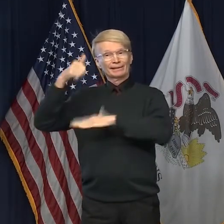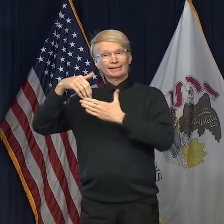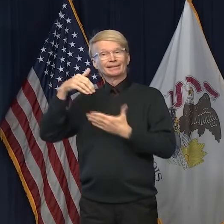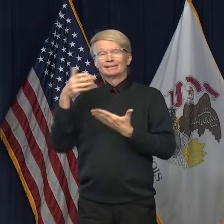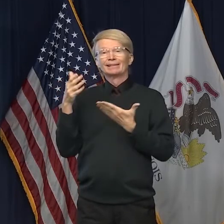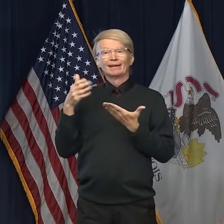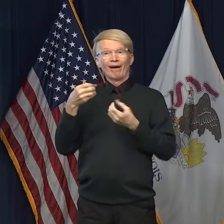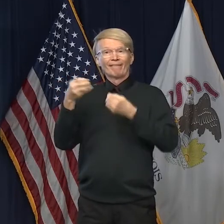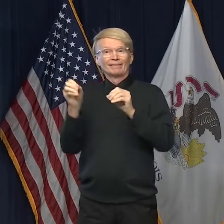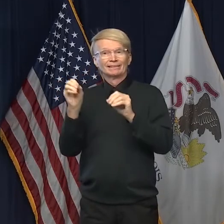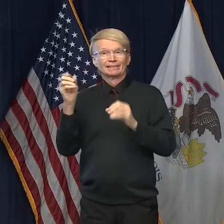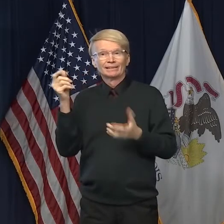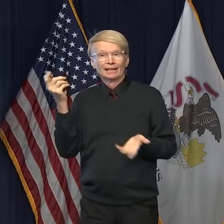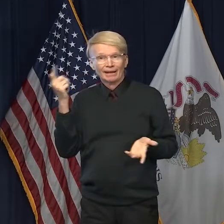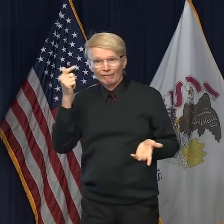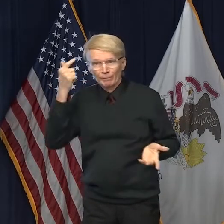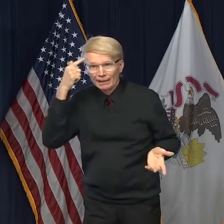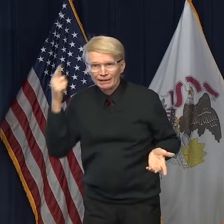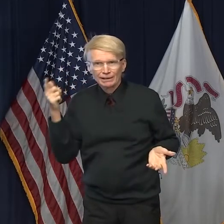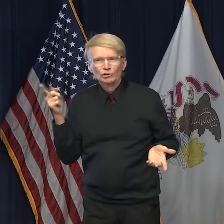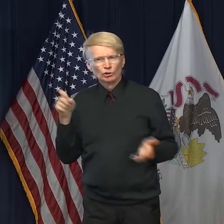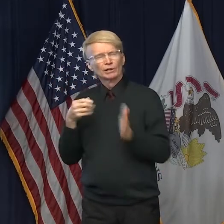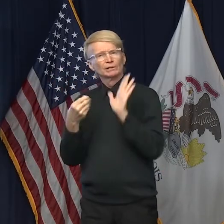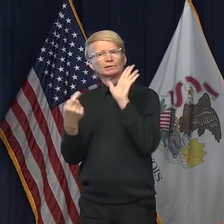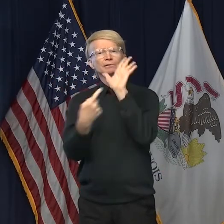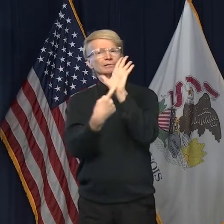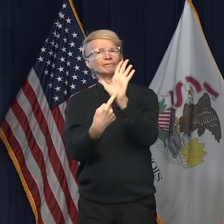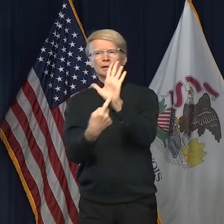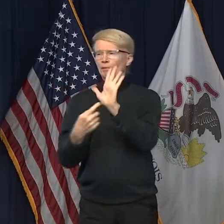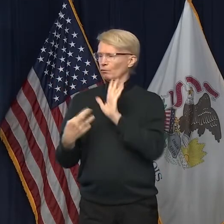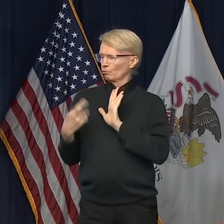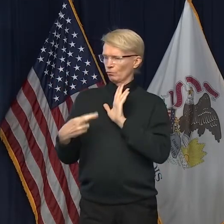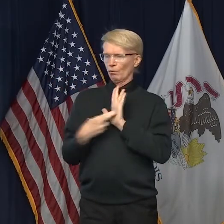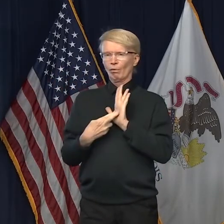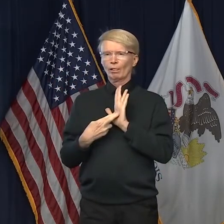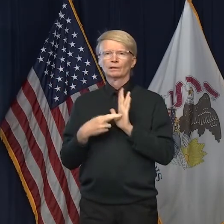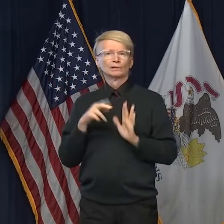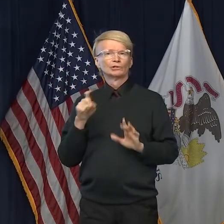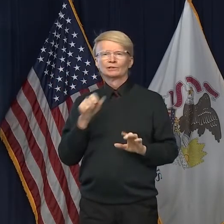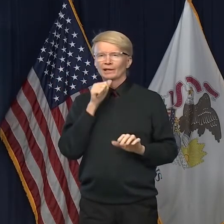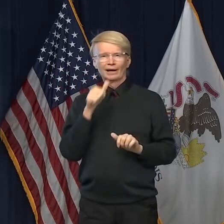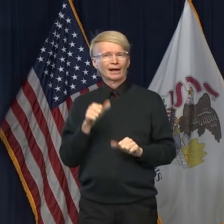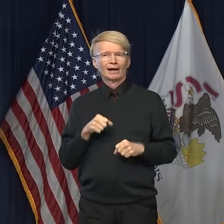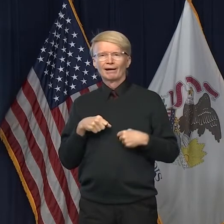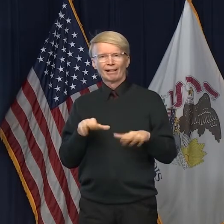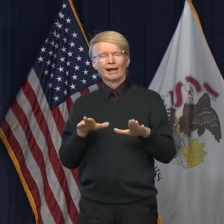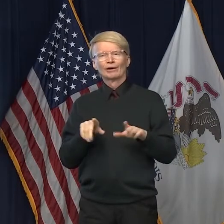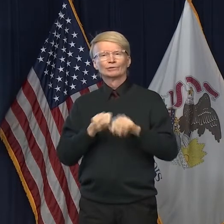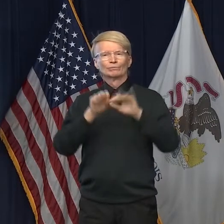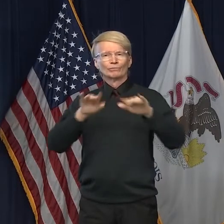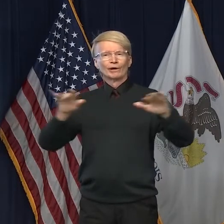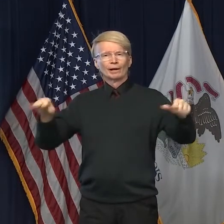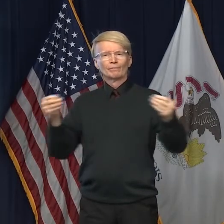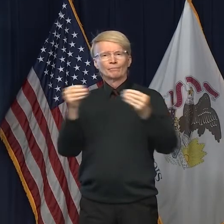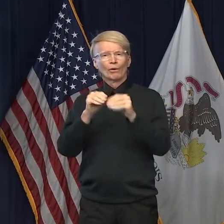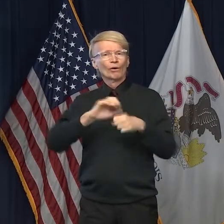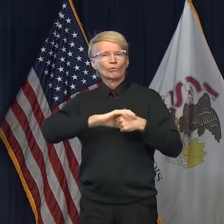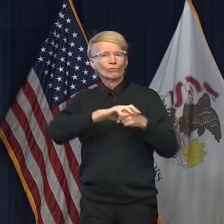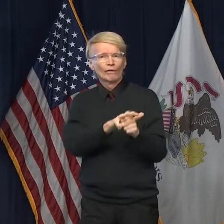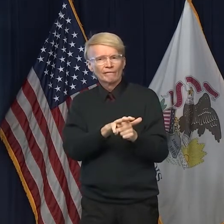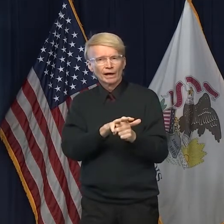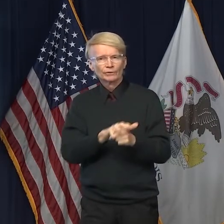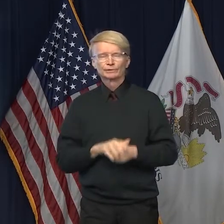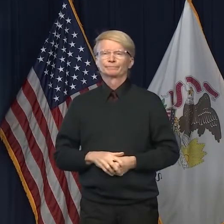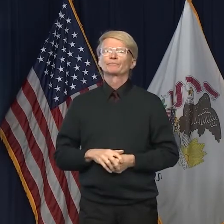example that people may follow that will spread coronavirus. We have